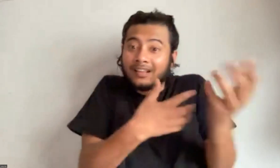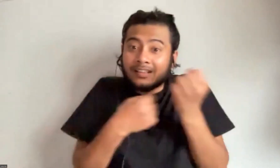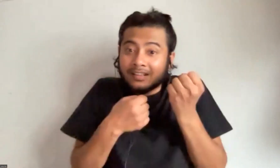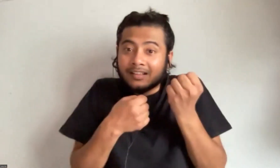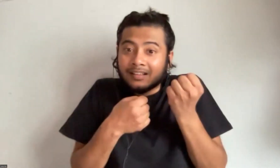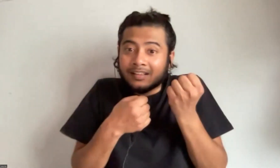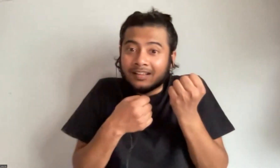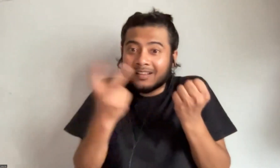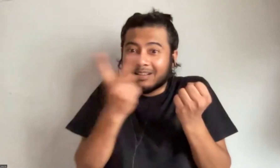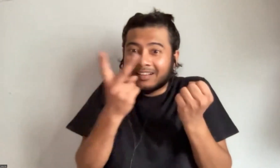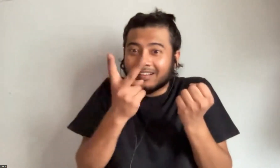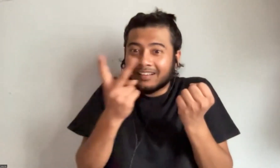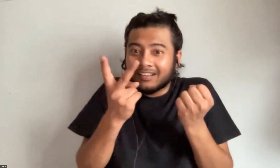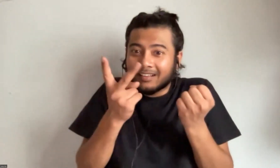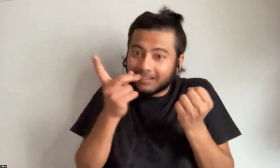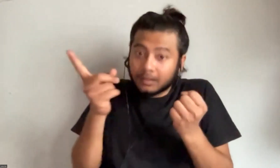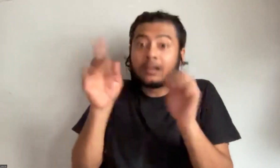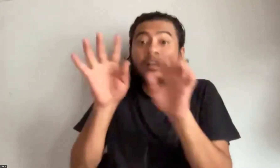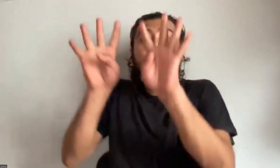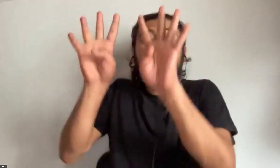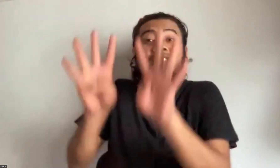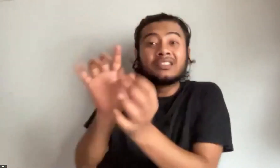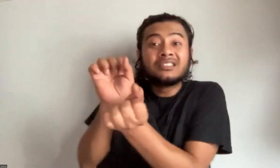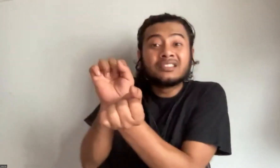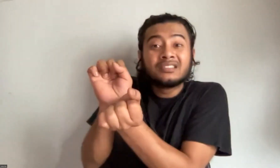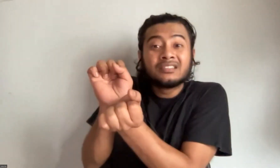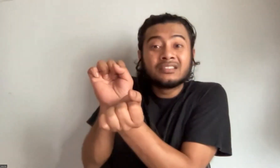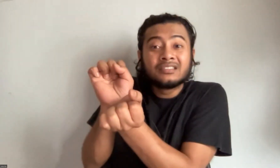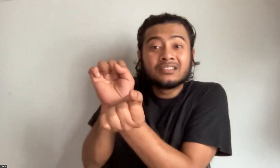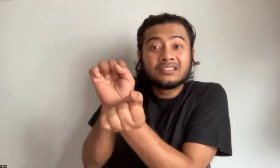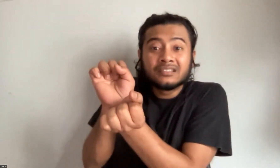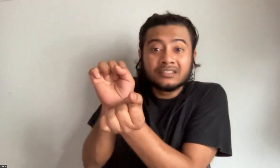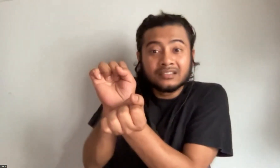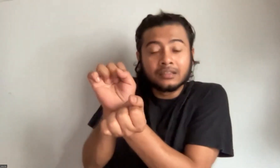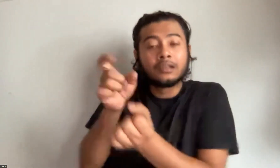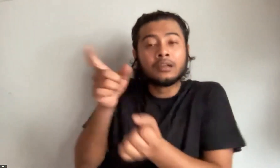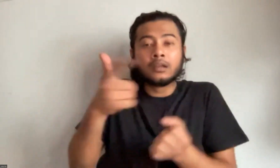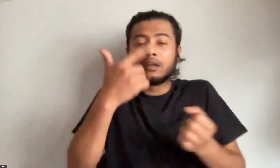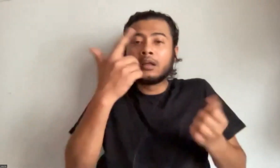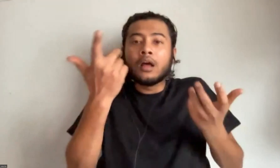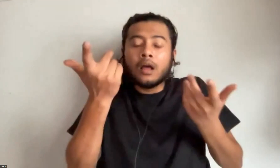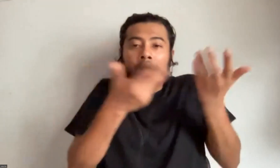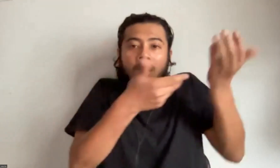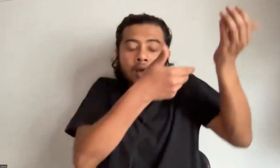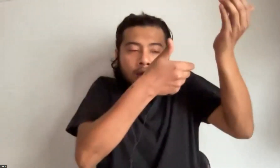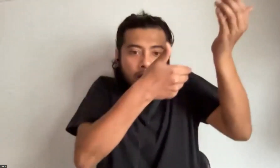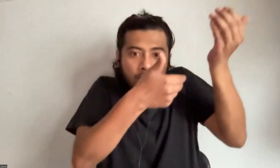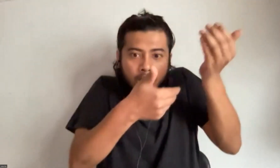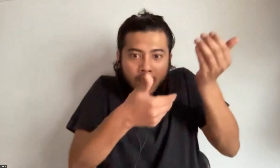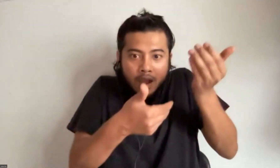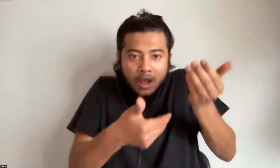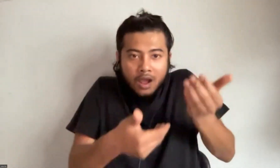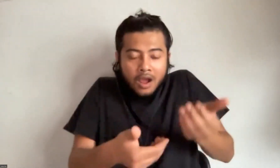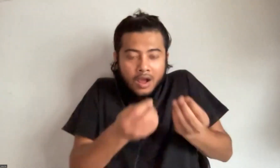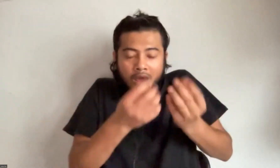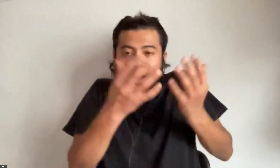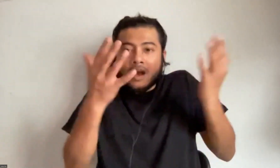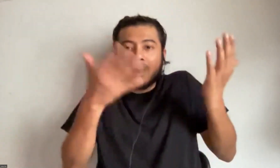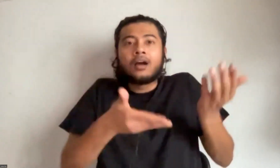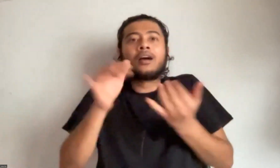baby, and that is Lord Krishna. So how, what we are trying to explain here is that Krishna comes